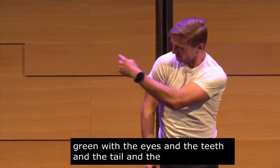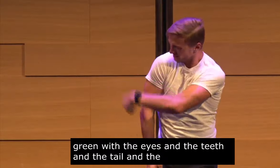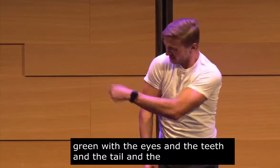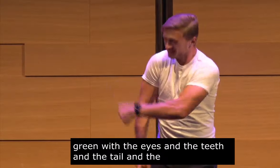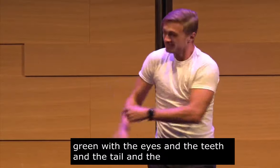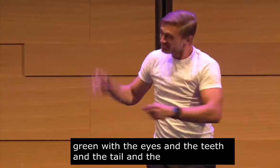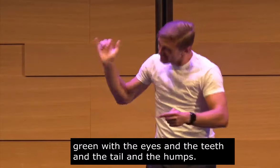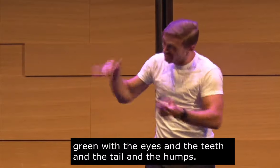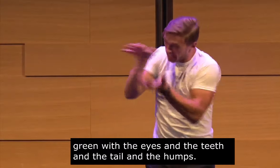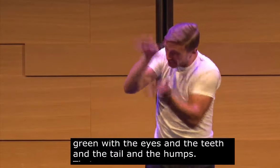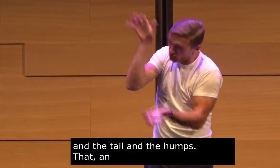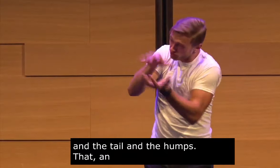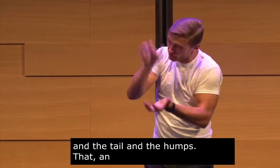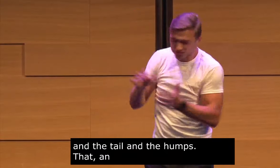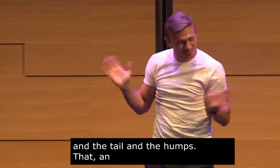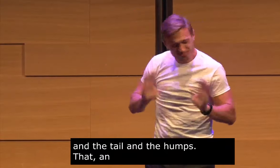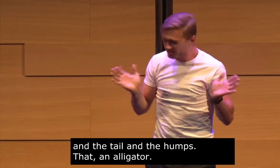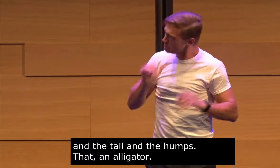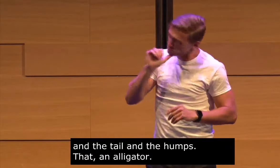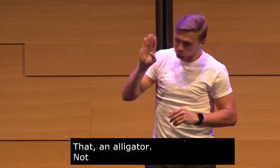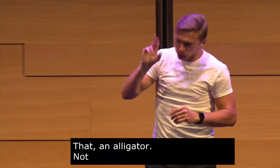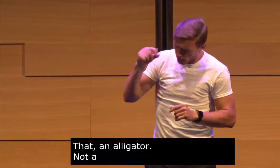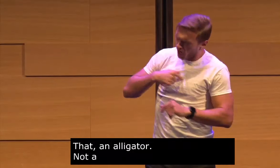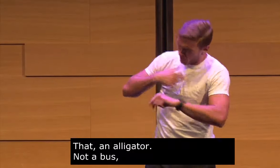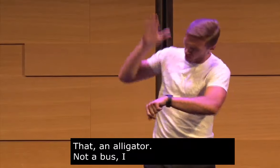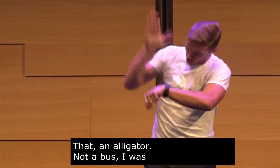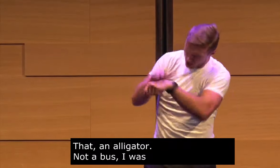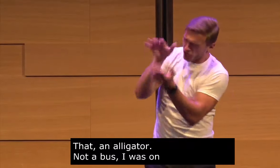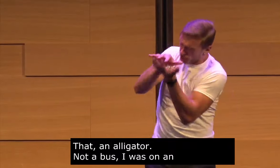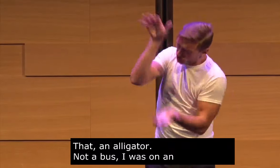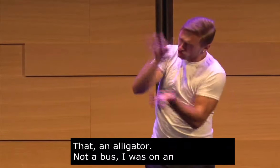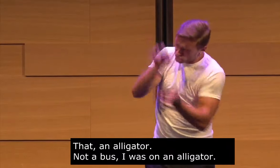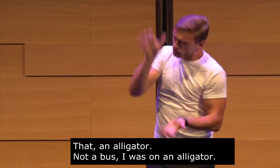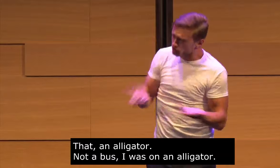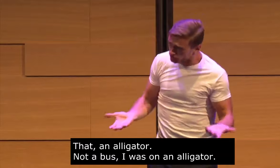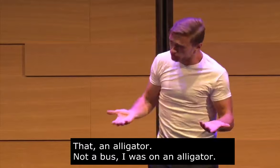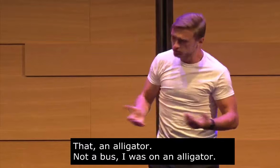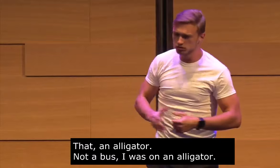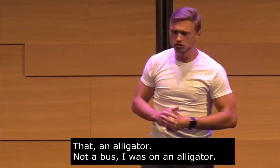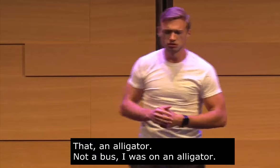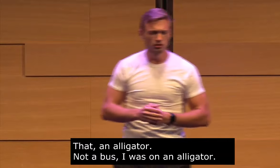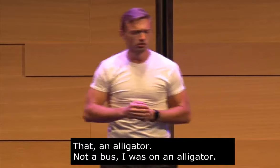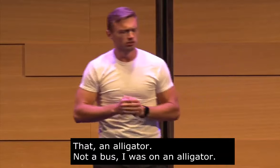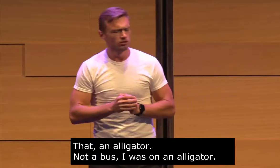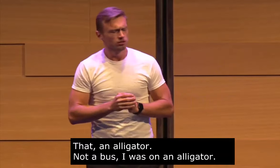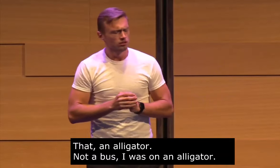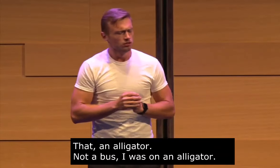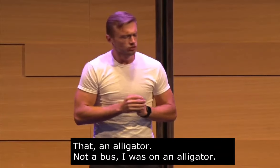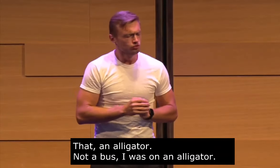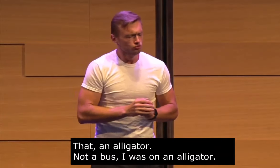humps. That, you know, an alligator, not a bus. I was on an alligator.